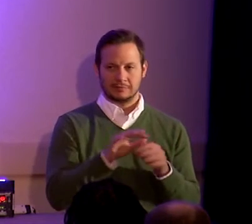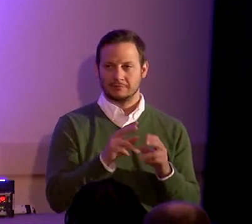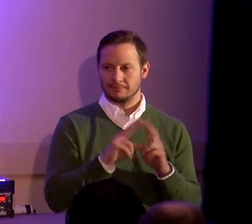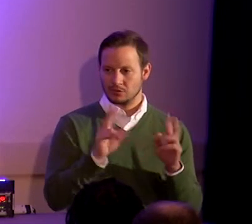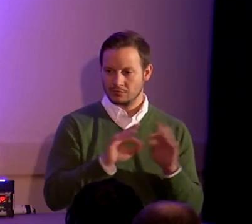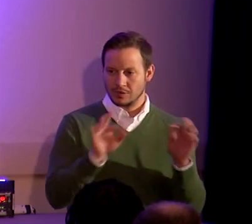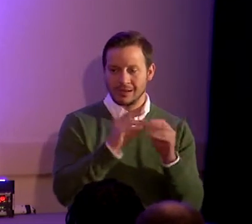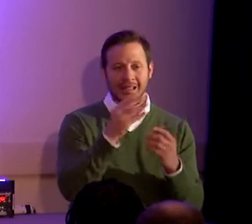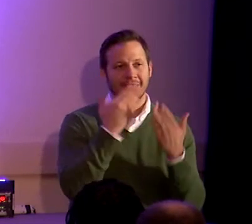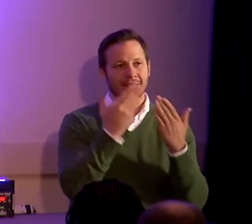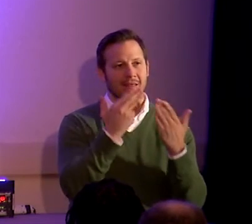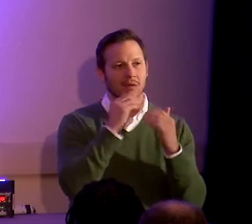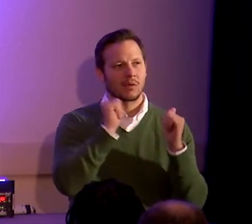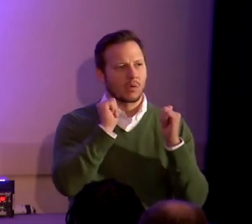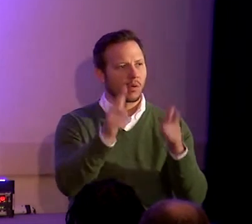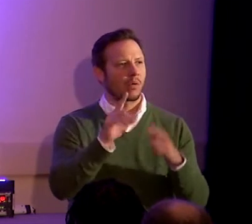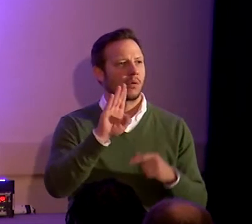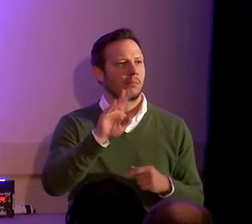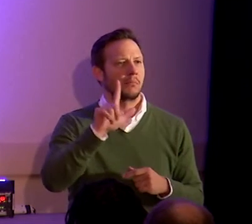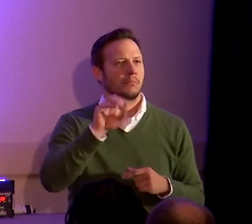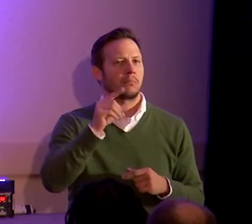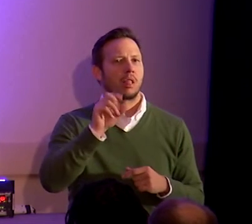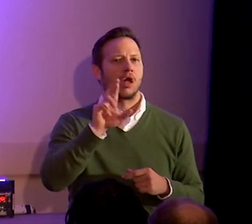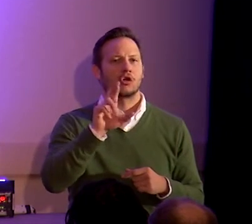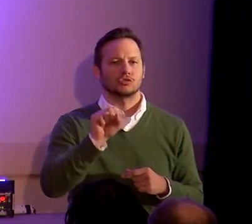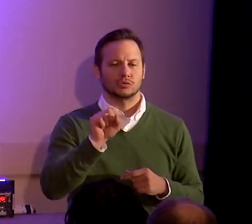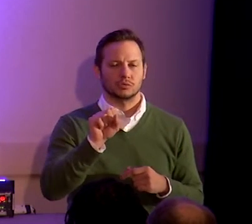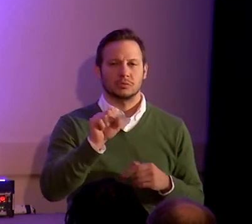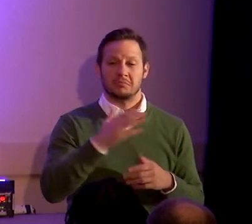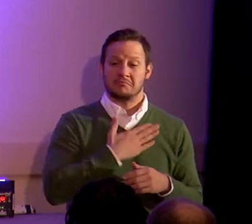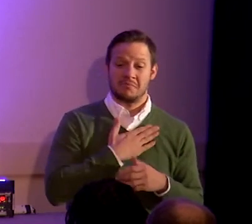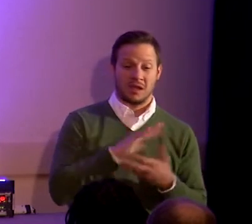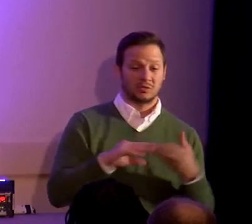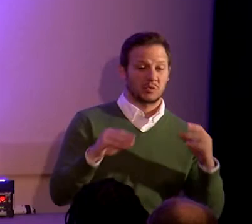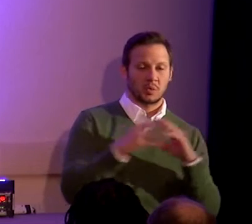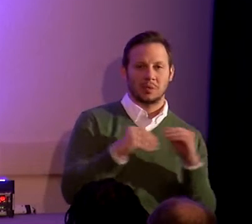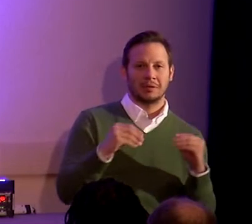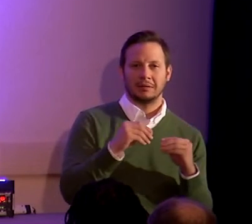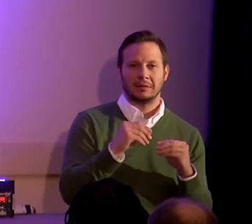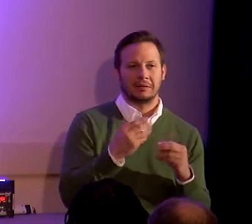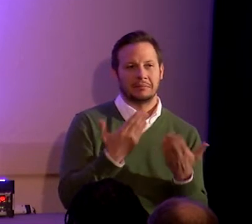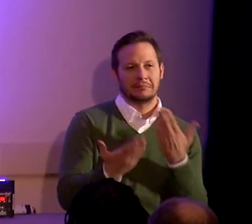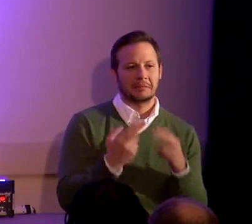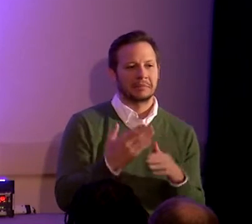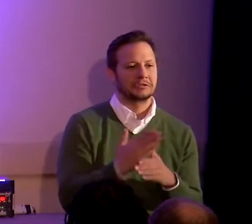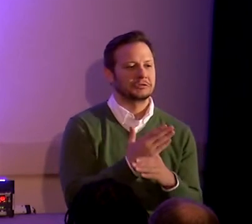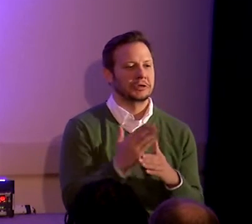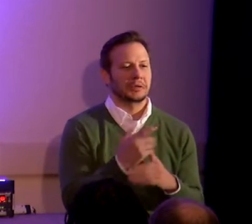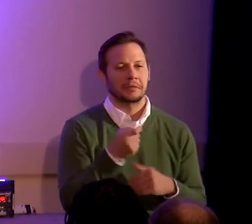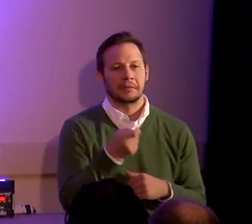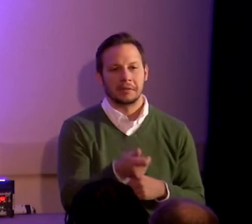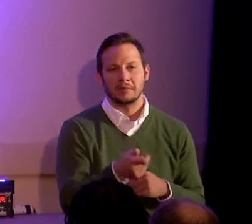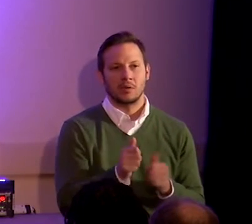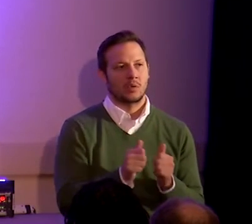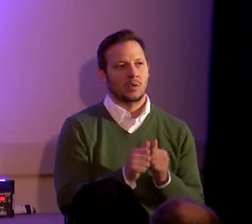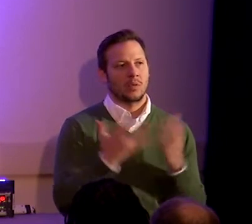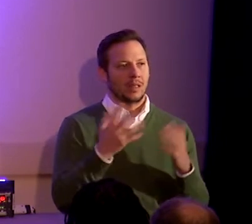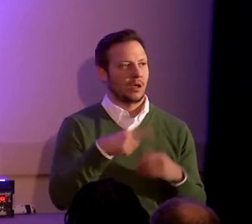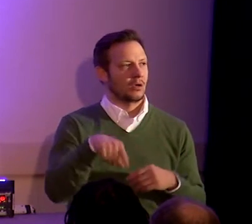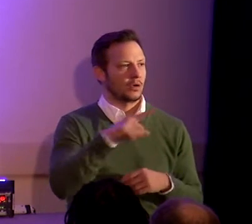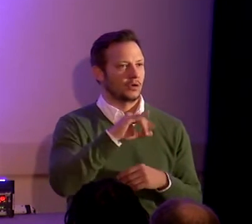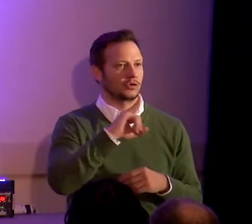Another thank you to all the bloggers. My story would not be as big, would not have been shared across the world without people like